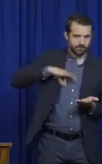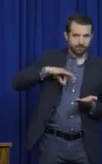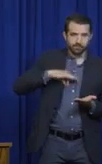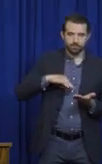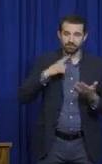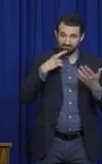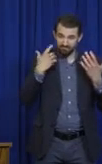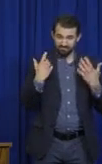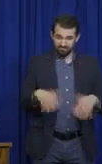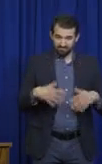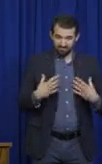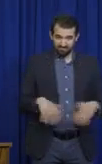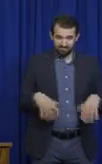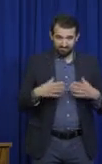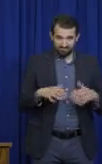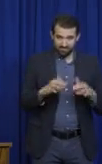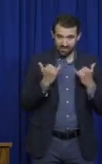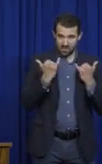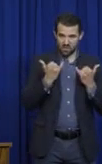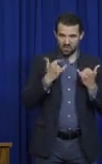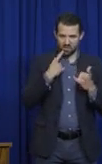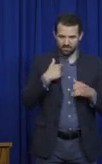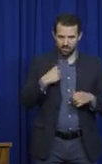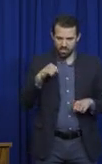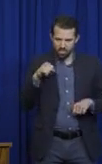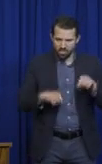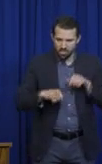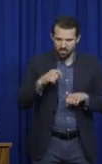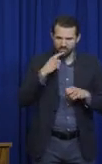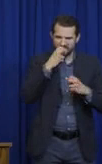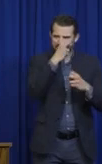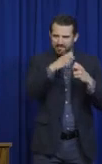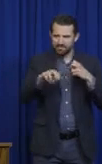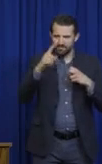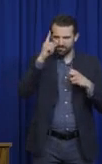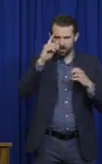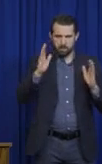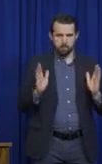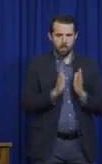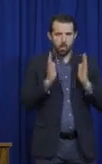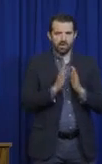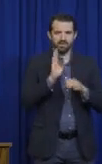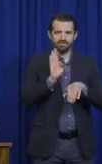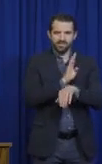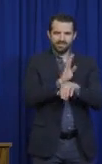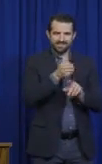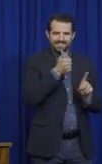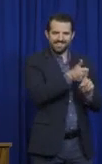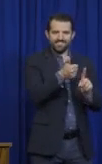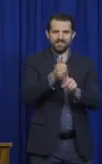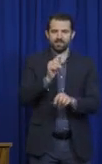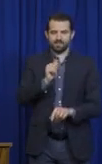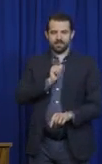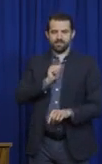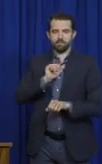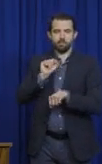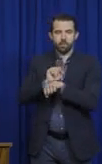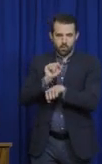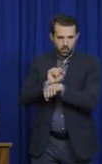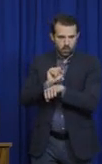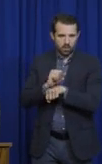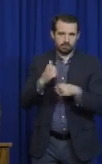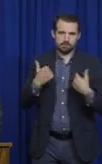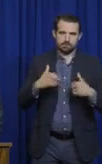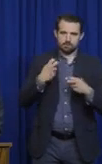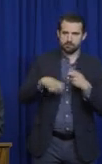small businesses and self-employed Mainers. I know that for many of you, waiting for unemployment